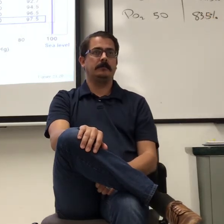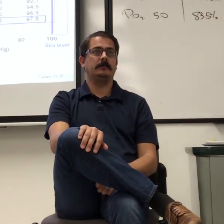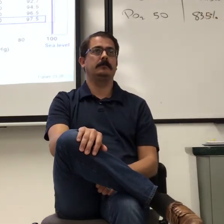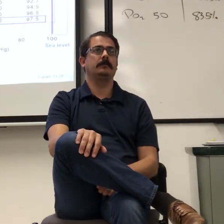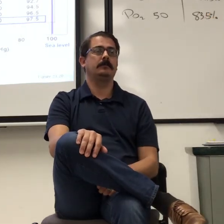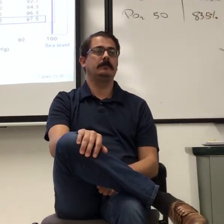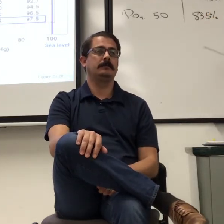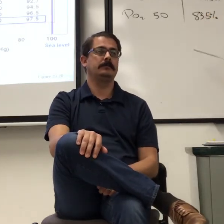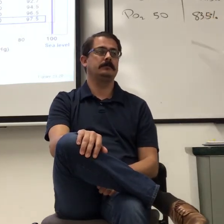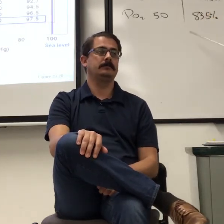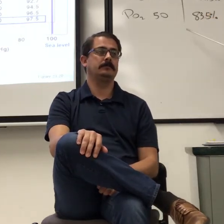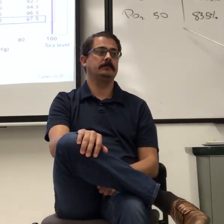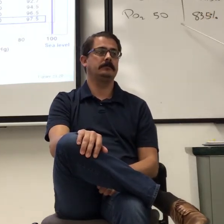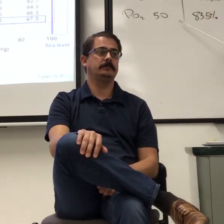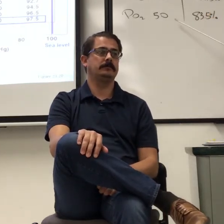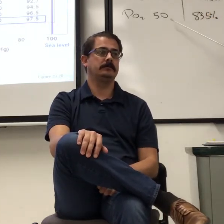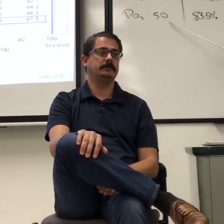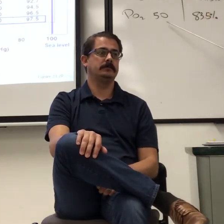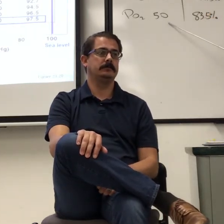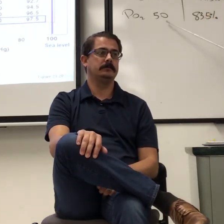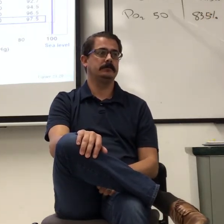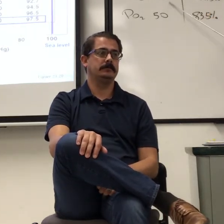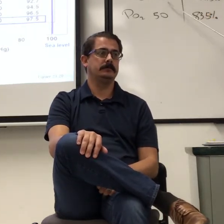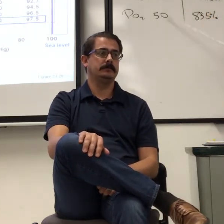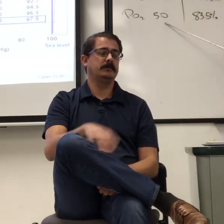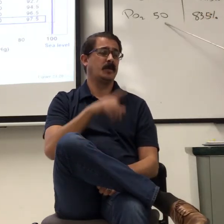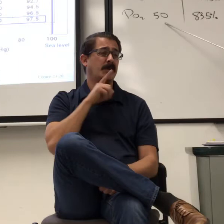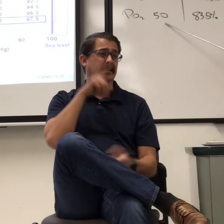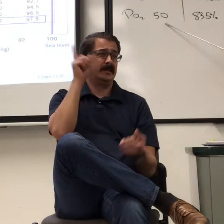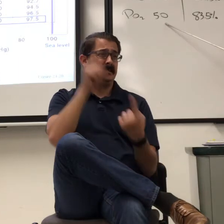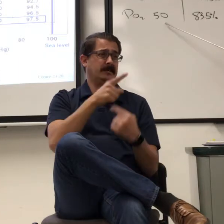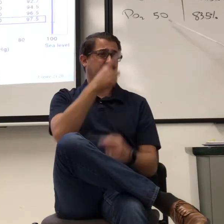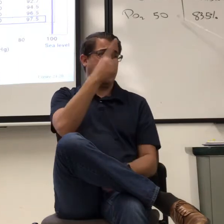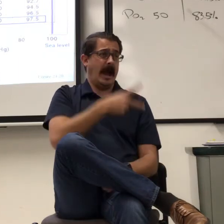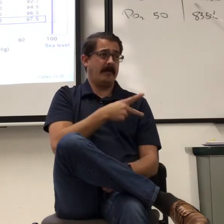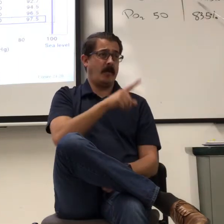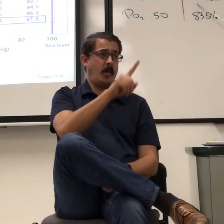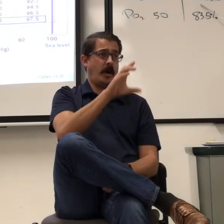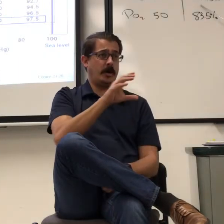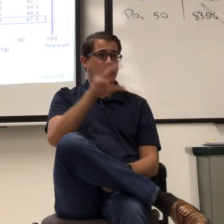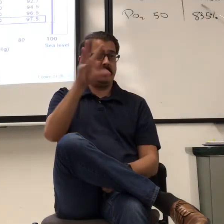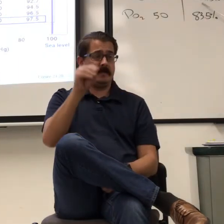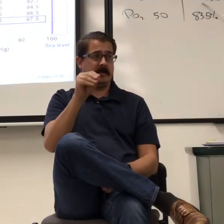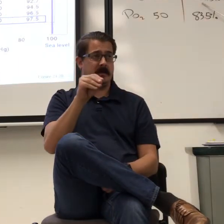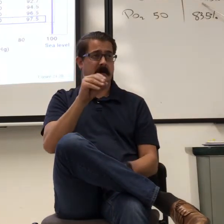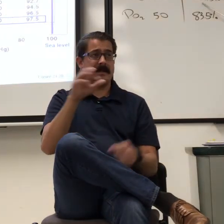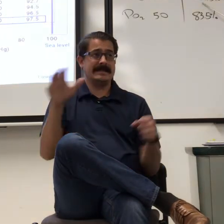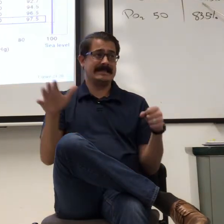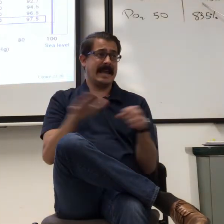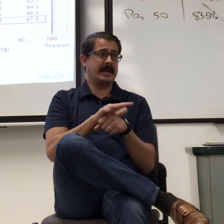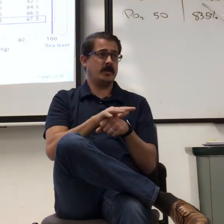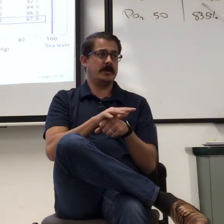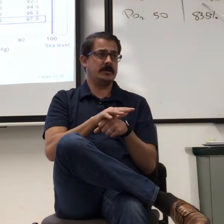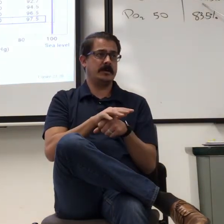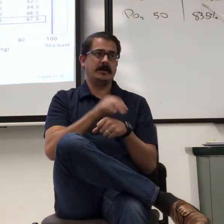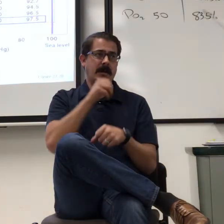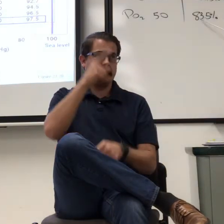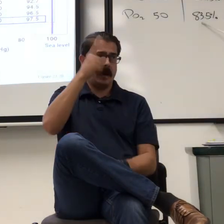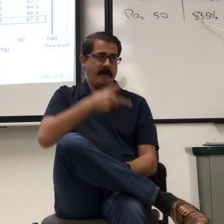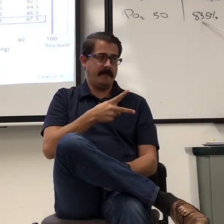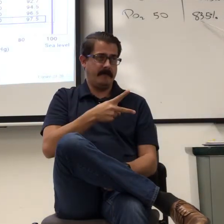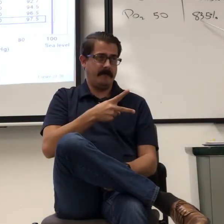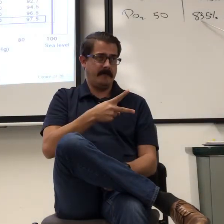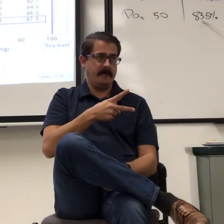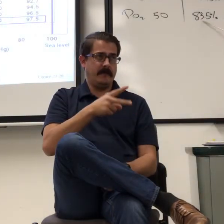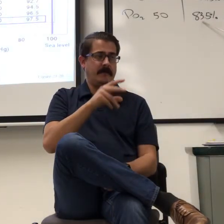So even though we've halved it from 100 to 50, the saturation isn't cut in half.